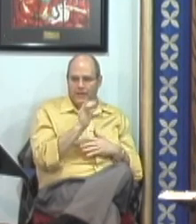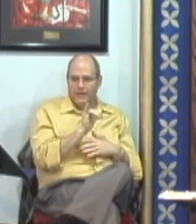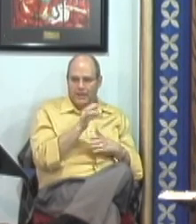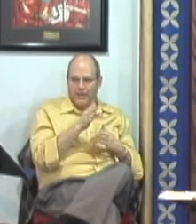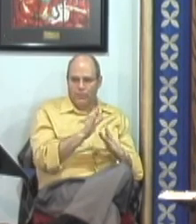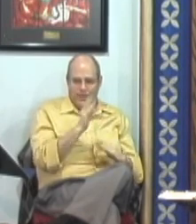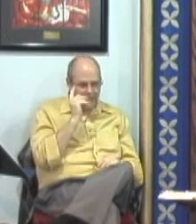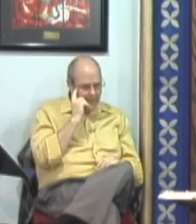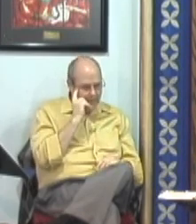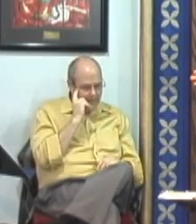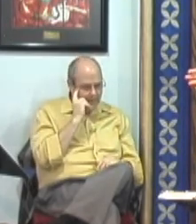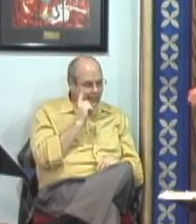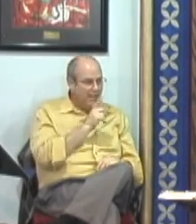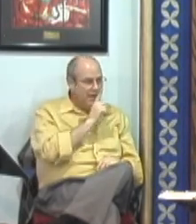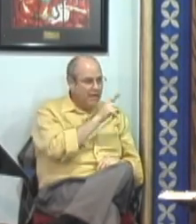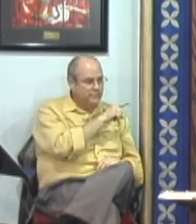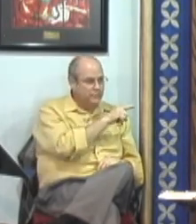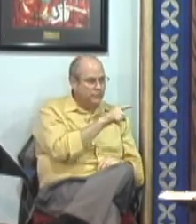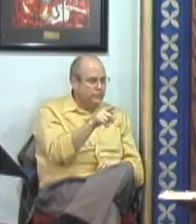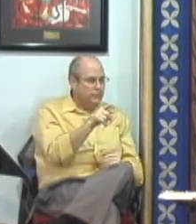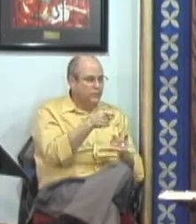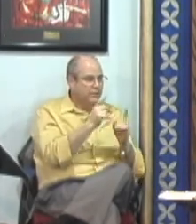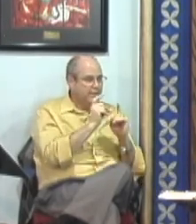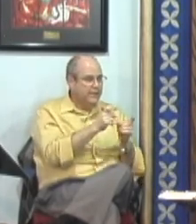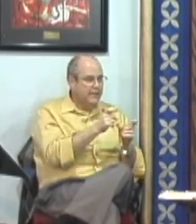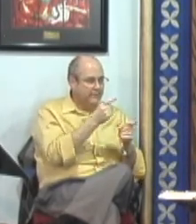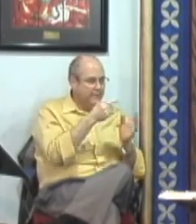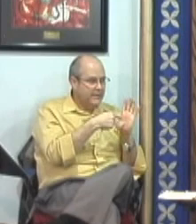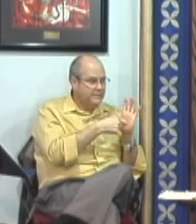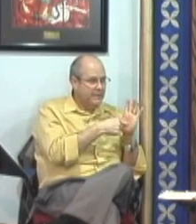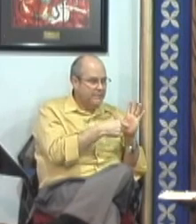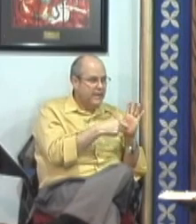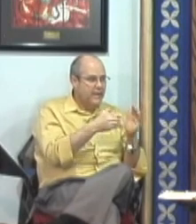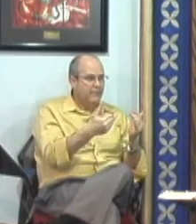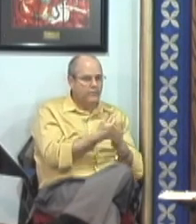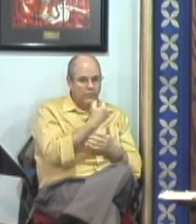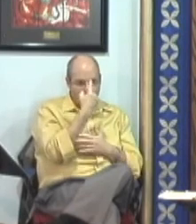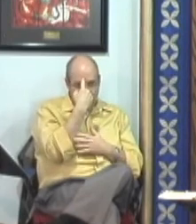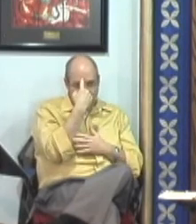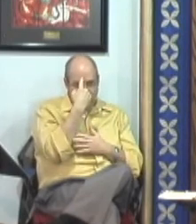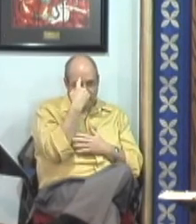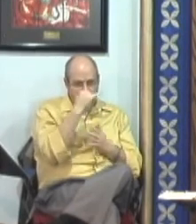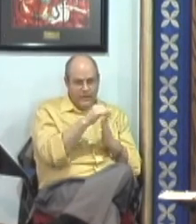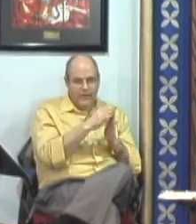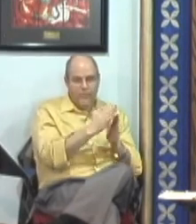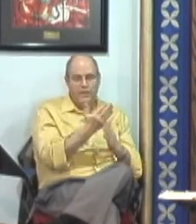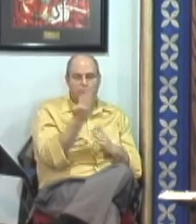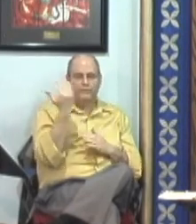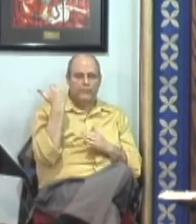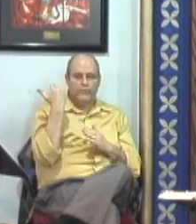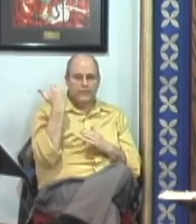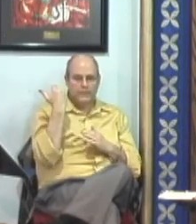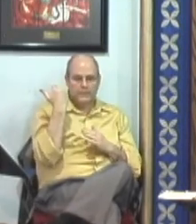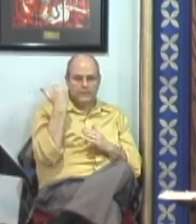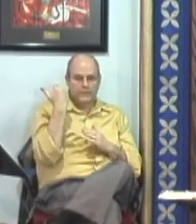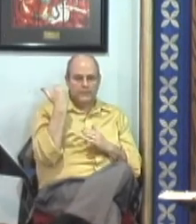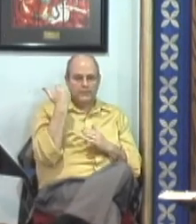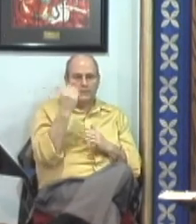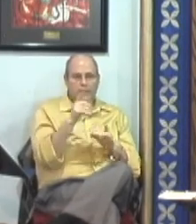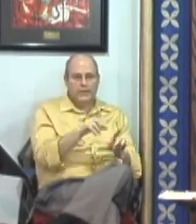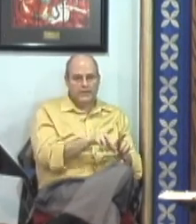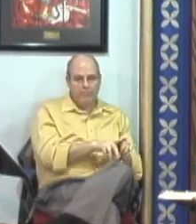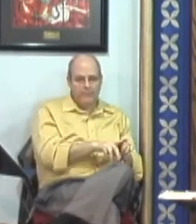thinking. And I'm sure most of you can give examples of how your mind has been renewed, how you thought some of those ways. How, even some of the things